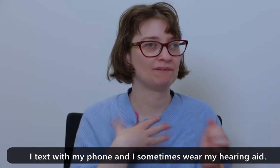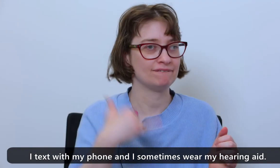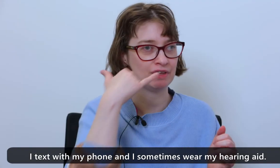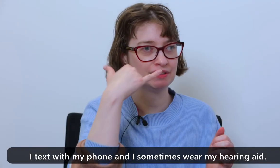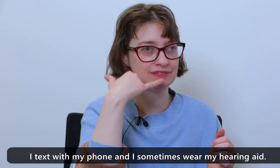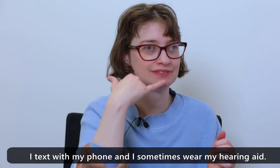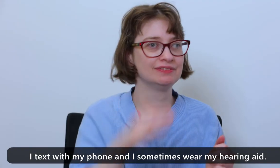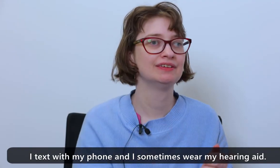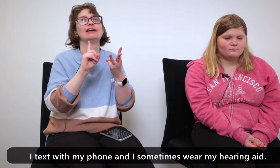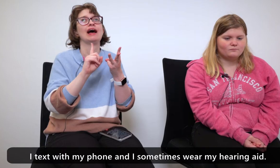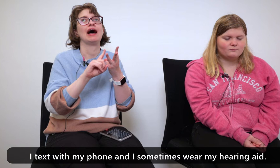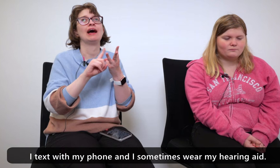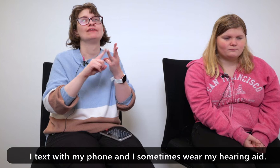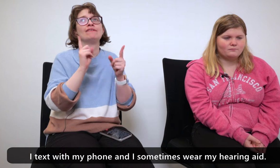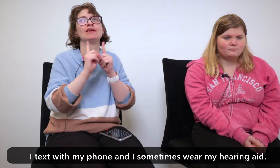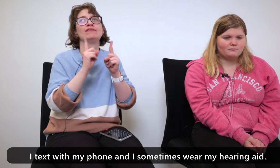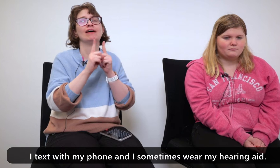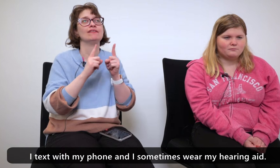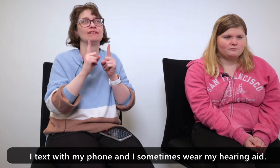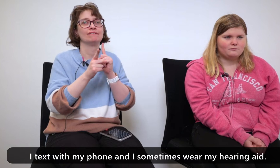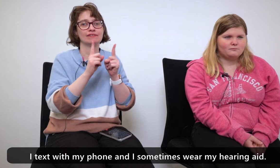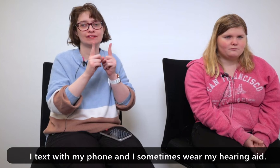I text my phone, and